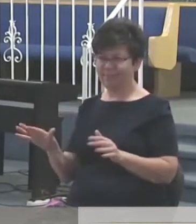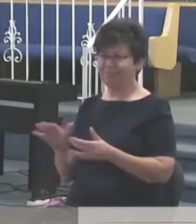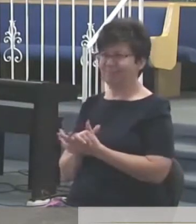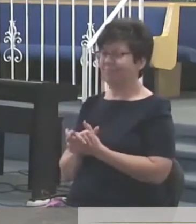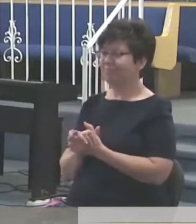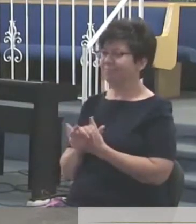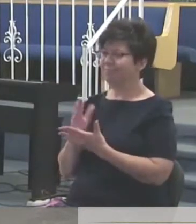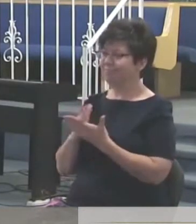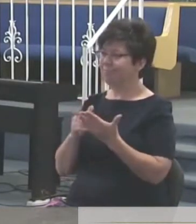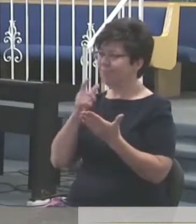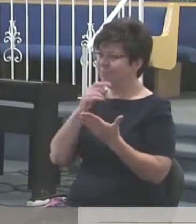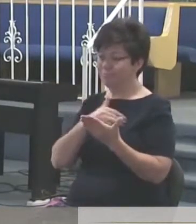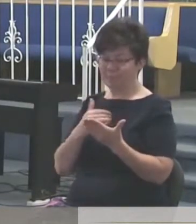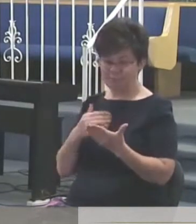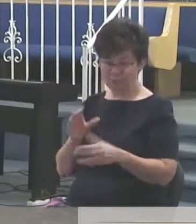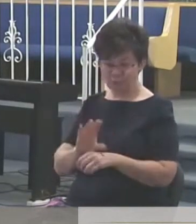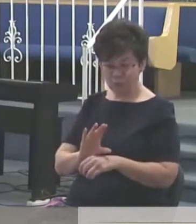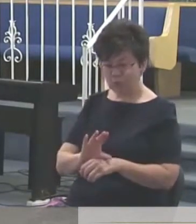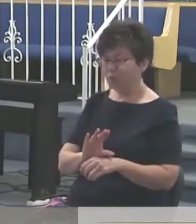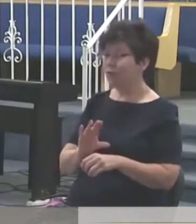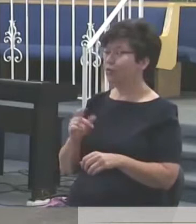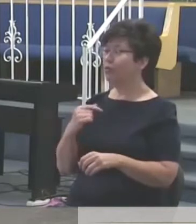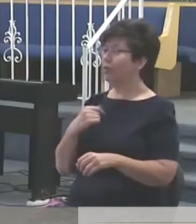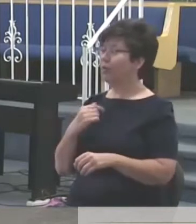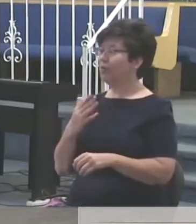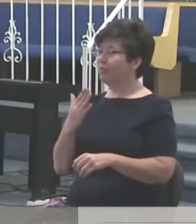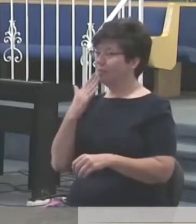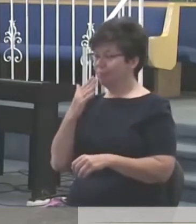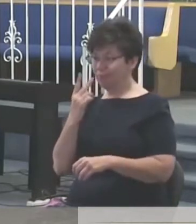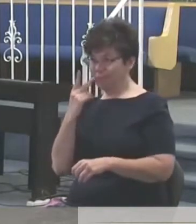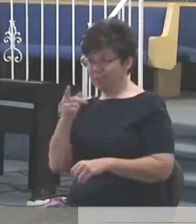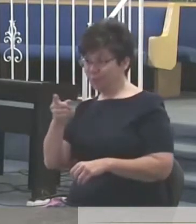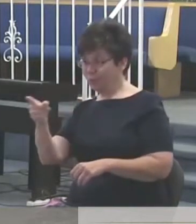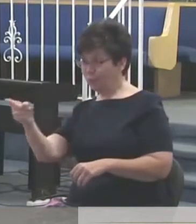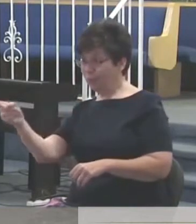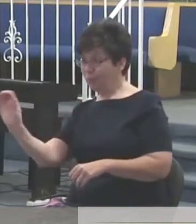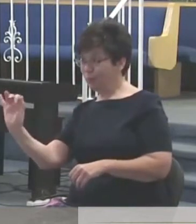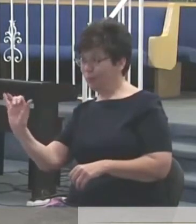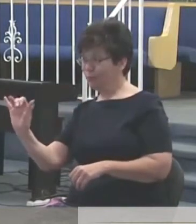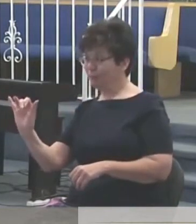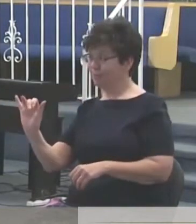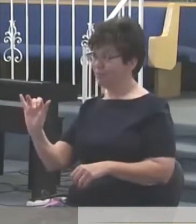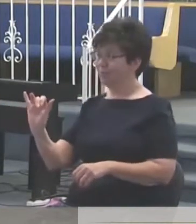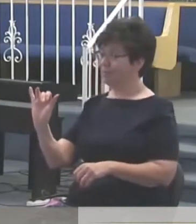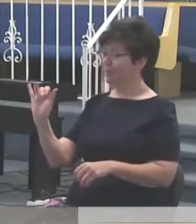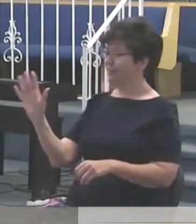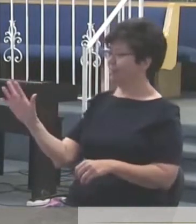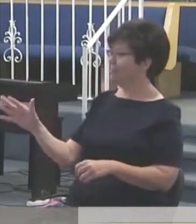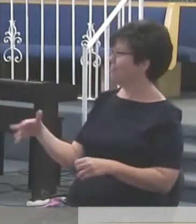Even those that are members of this church, I'm grateful to see you here. I feel like